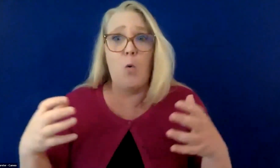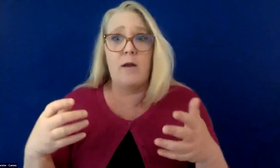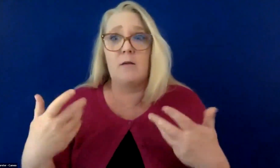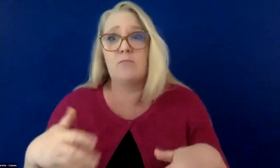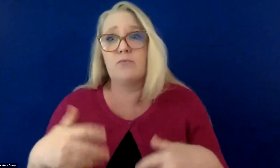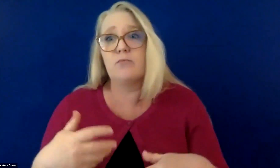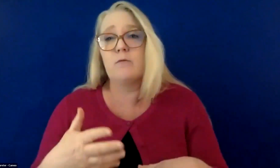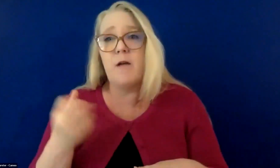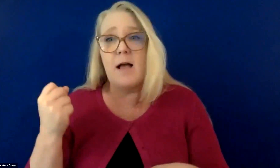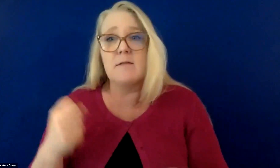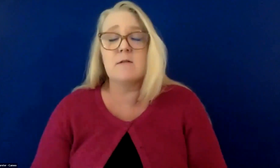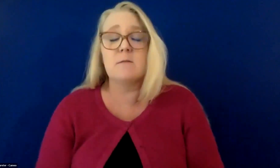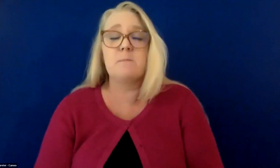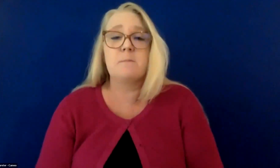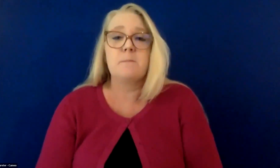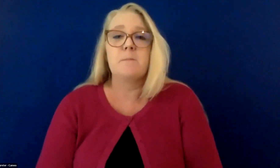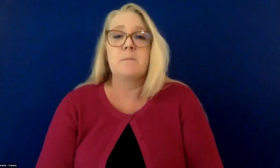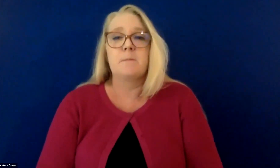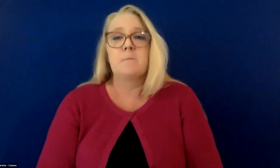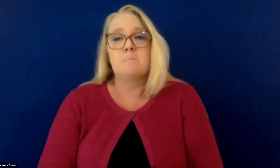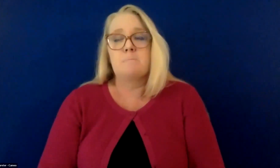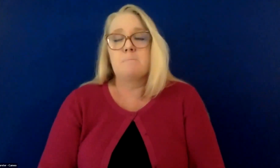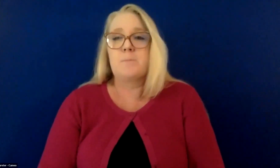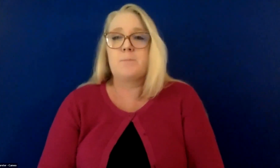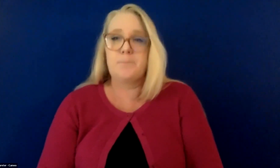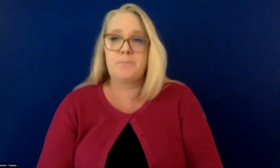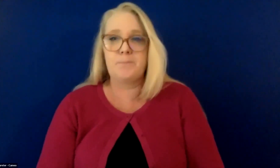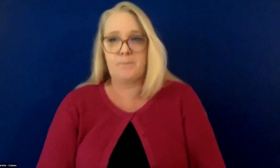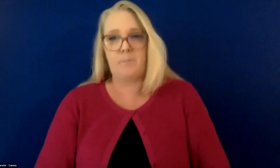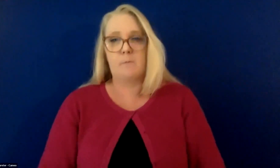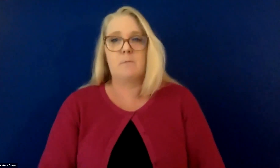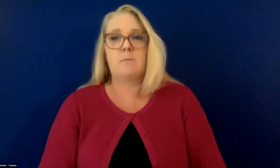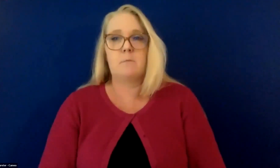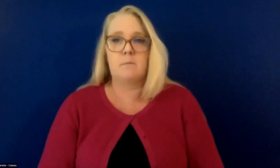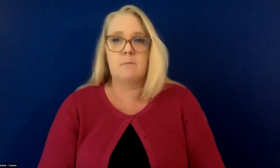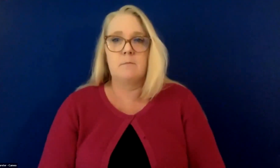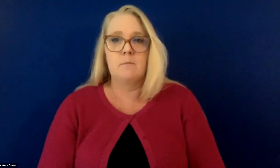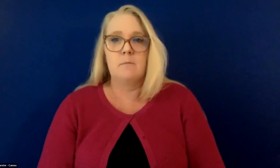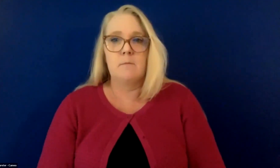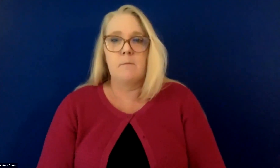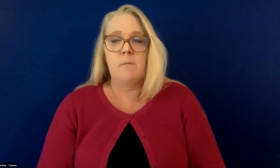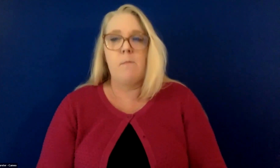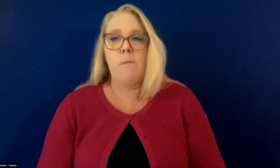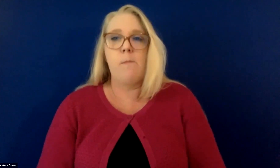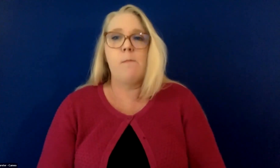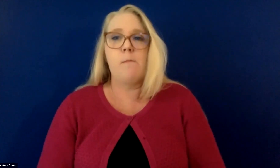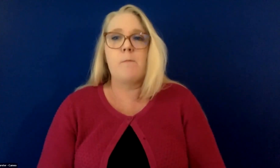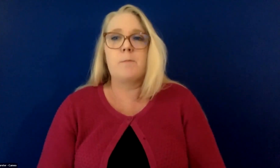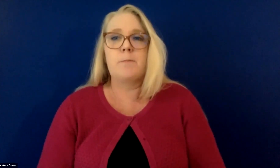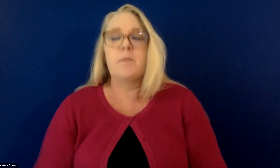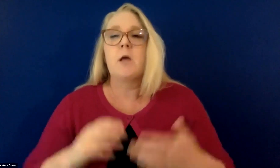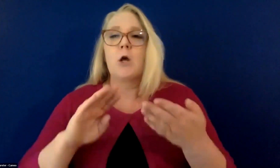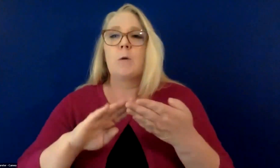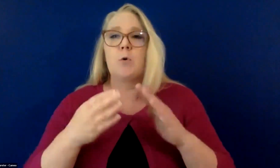let's see. I do want to touch on the community resources work